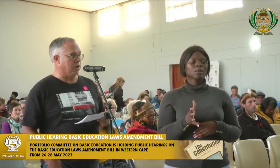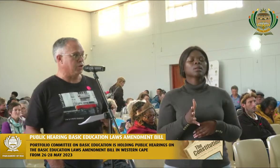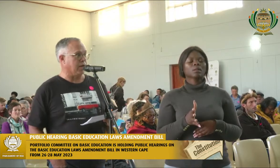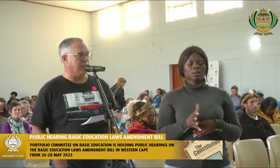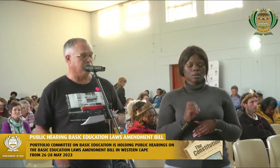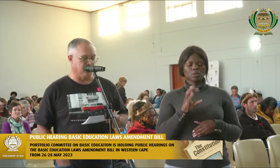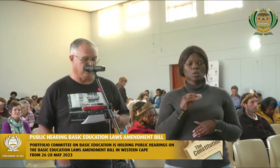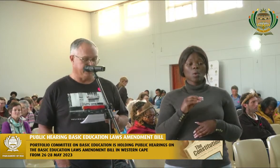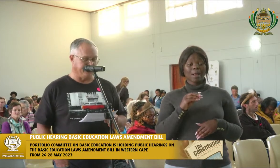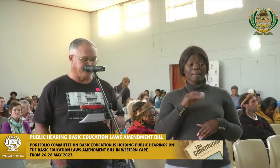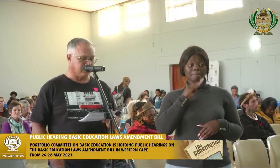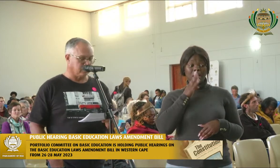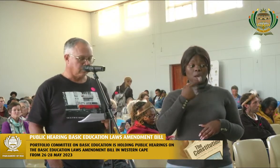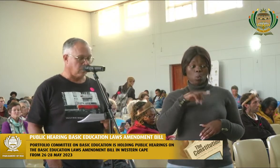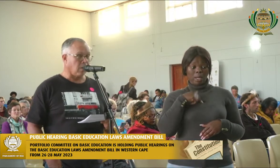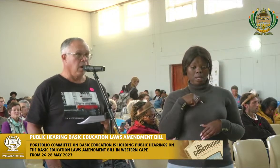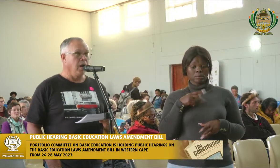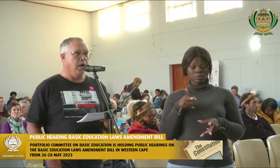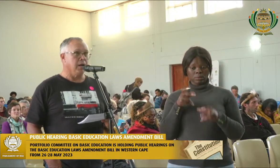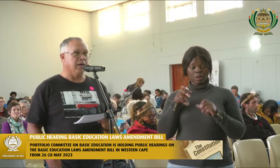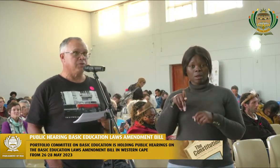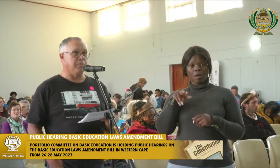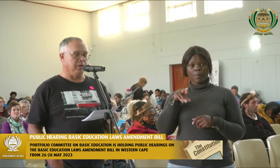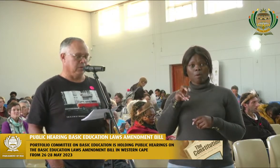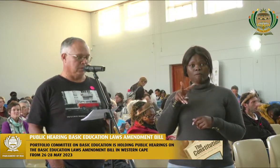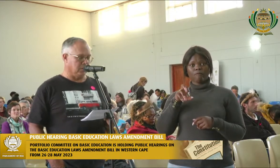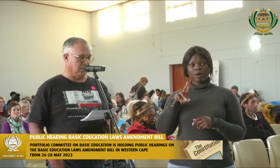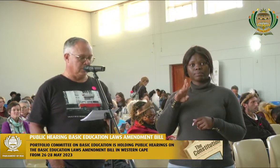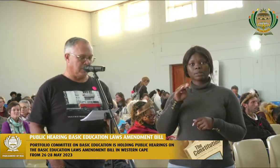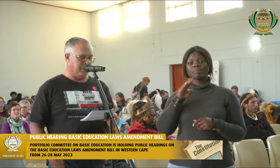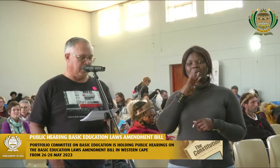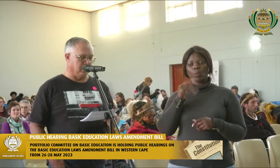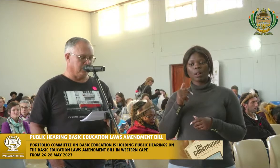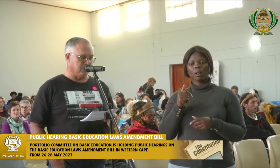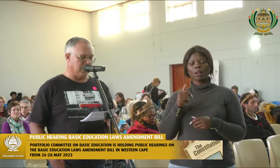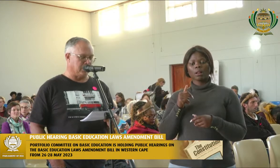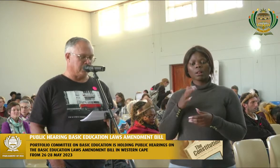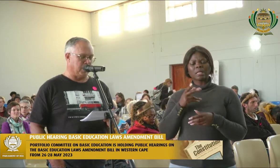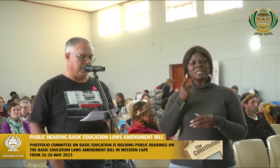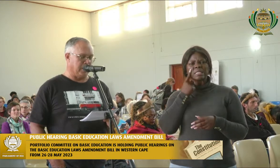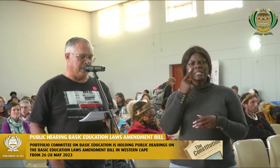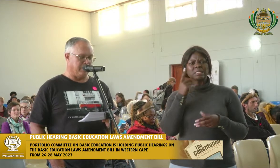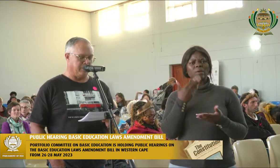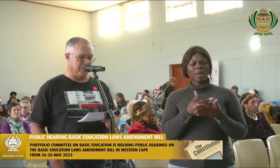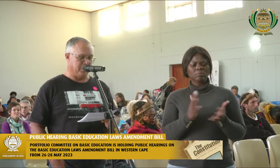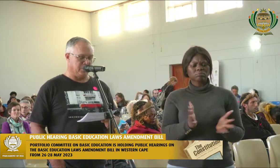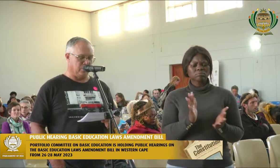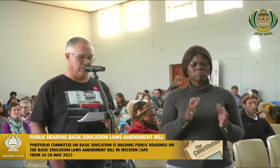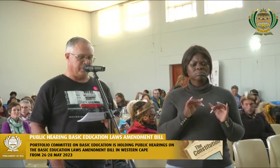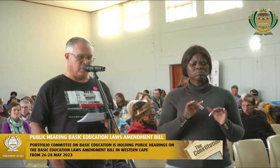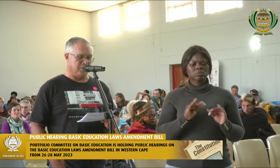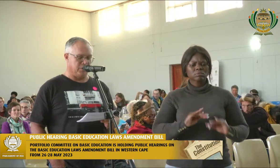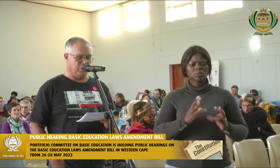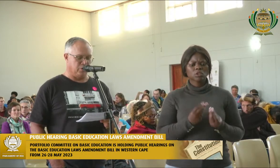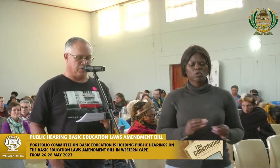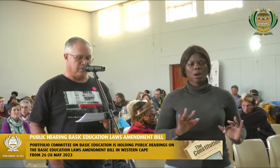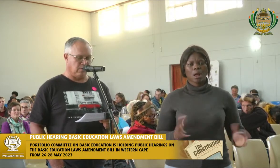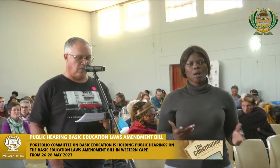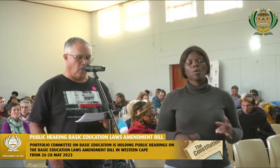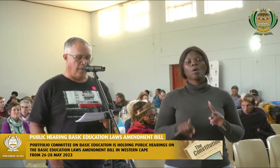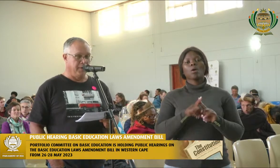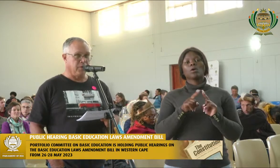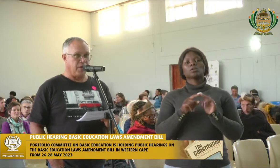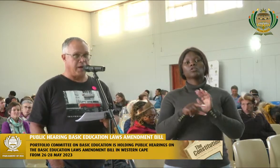in the way we educate our children. I'd like to appeal to Section 29.2 of the